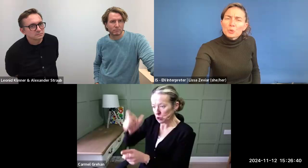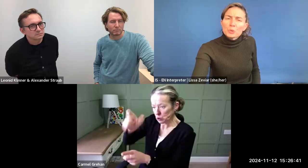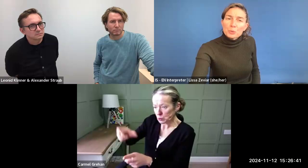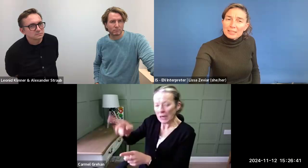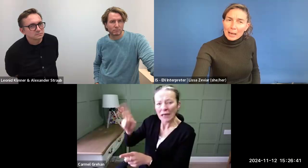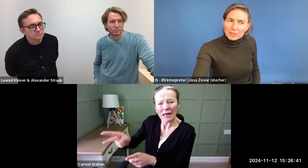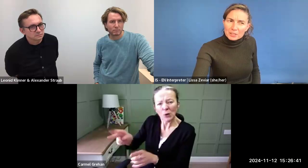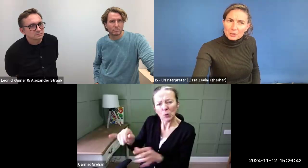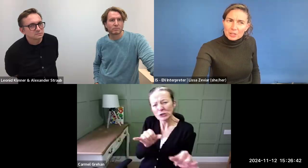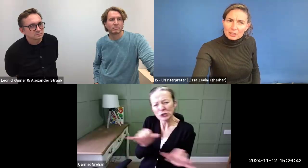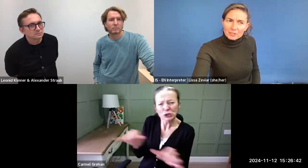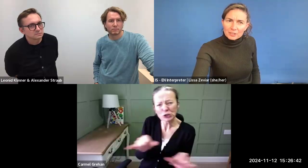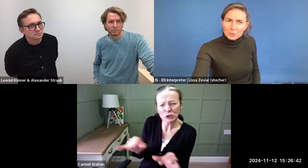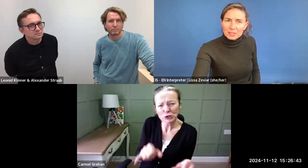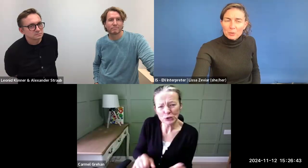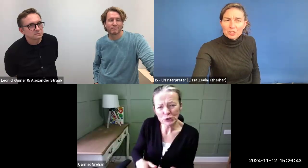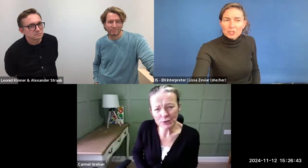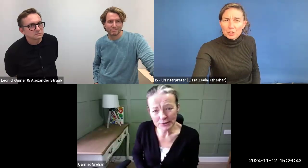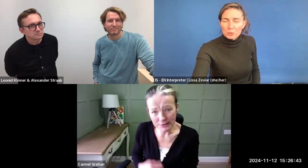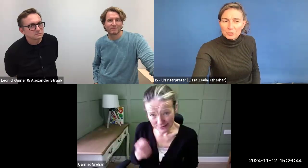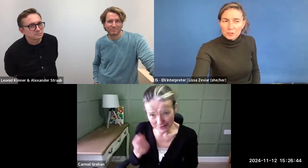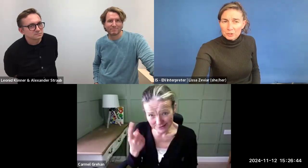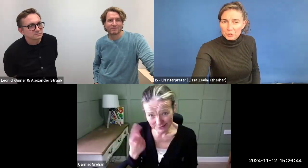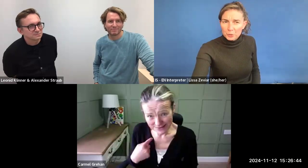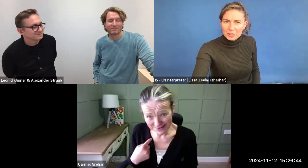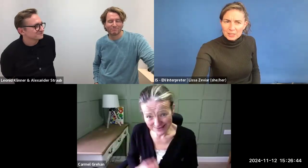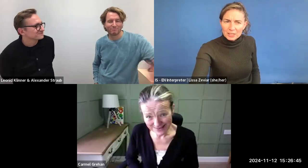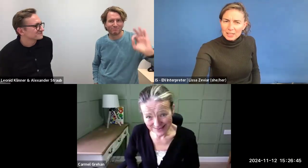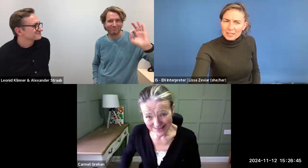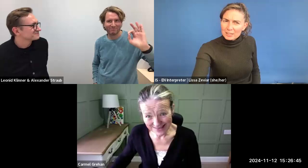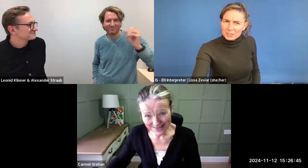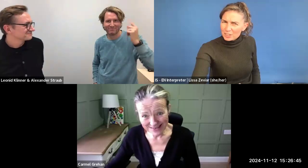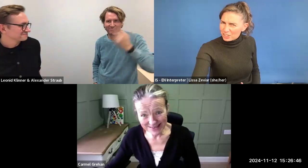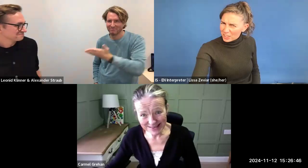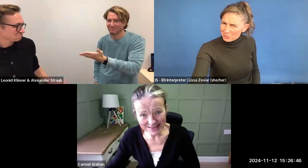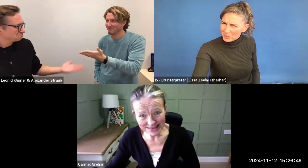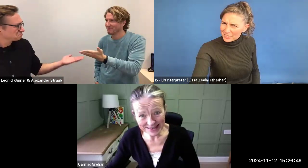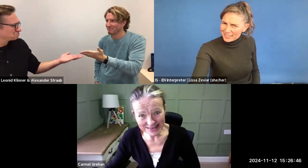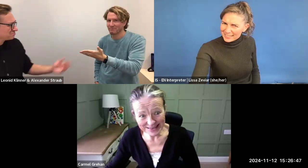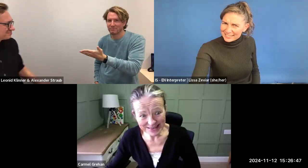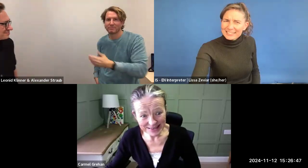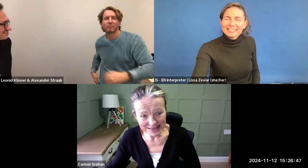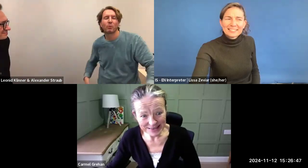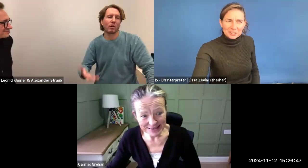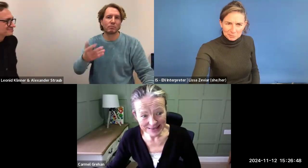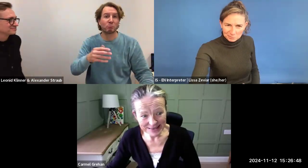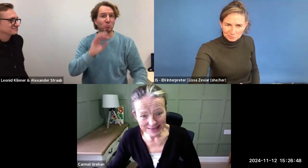So would you adapt it to their levels? Was the question too difficult or too easy? Do you understand what I'm trying to